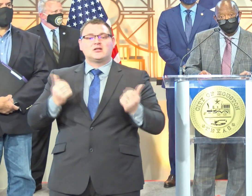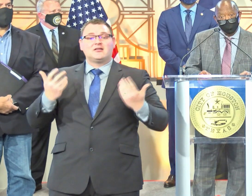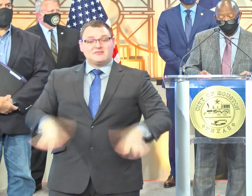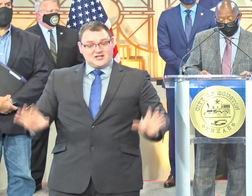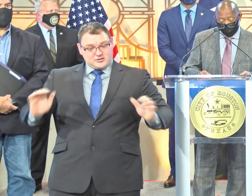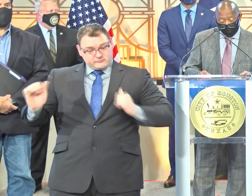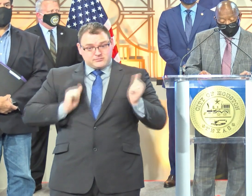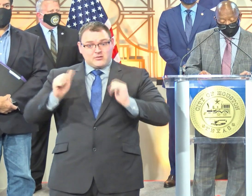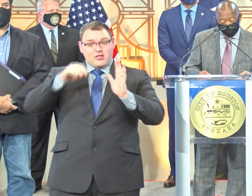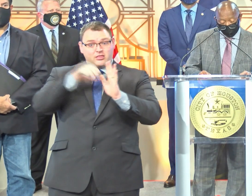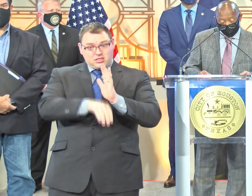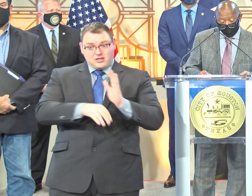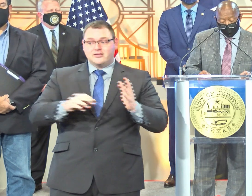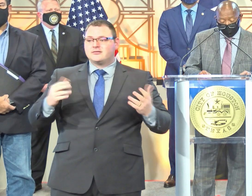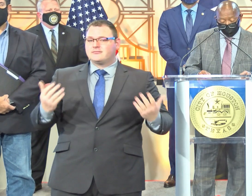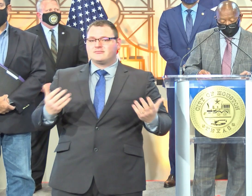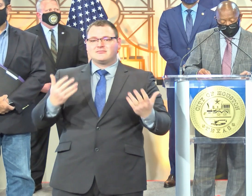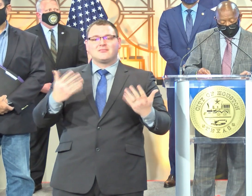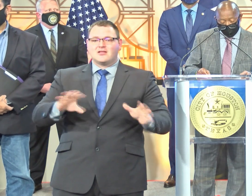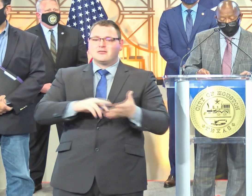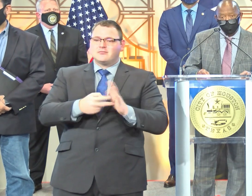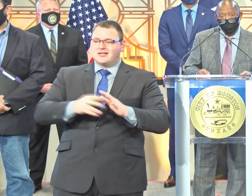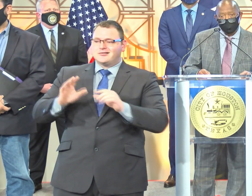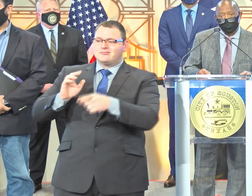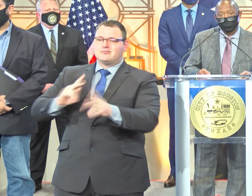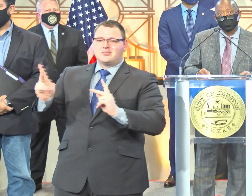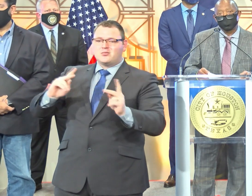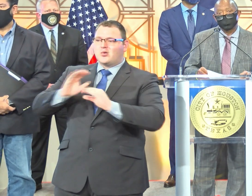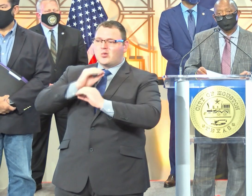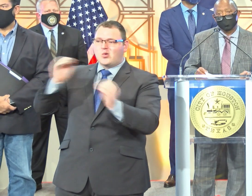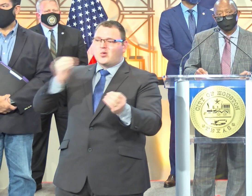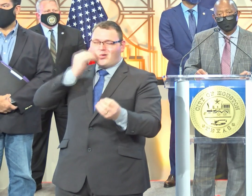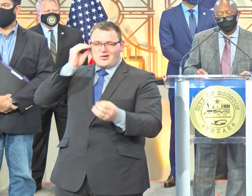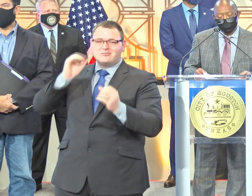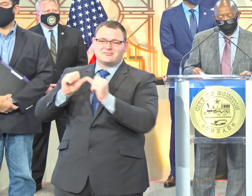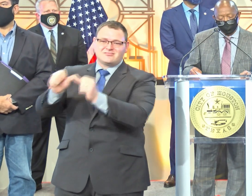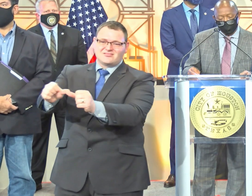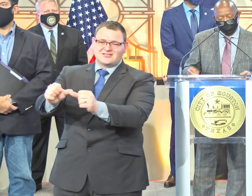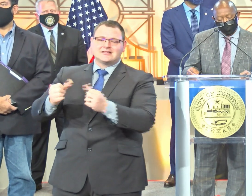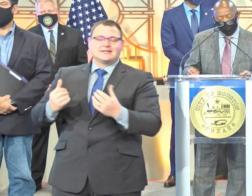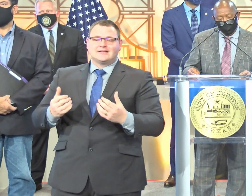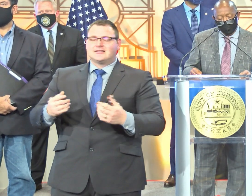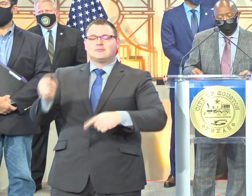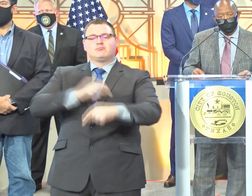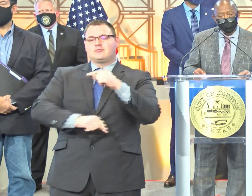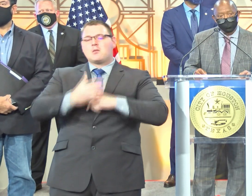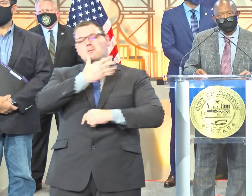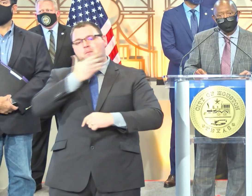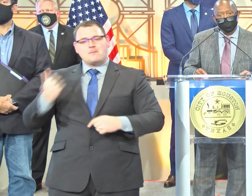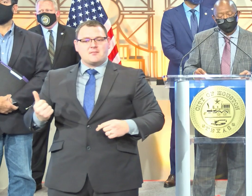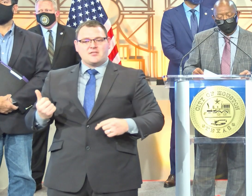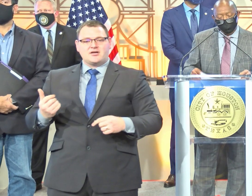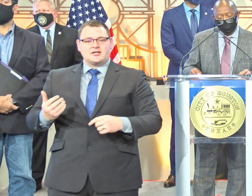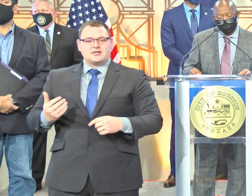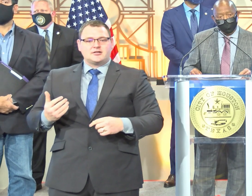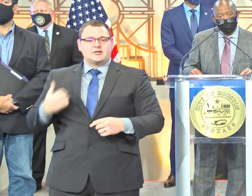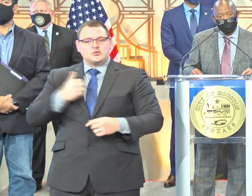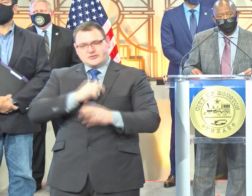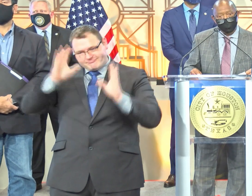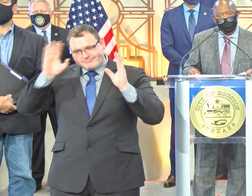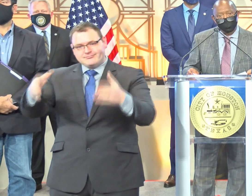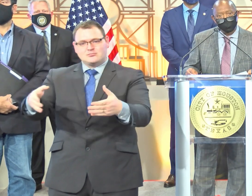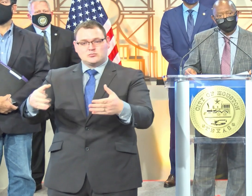community and requires a community-wide response. The community-wide COVID-19 homeless housing program is our response,